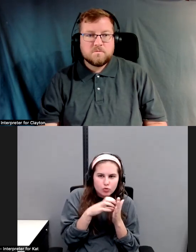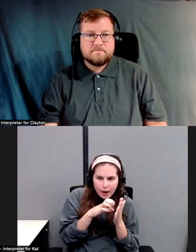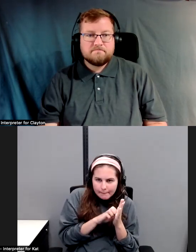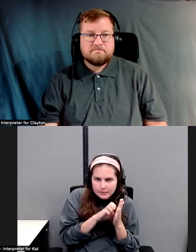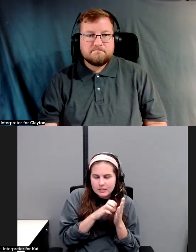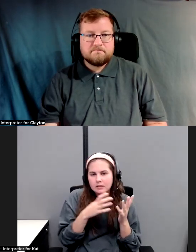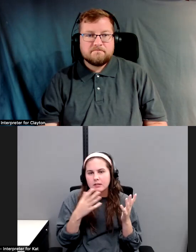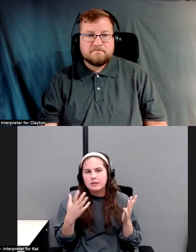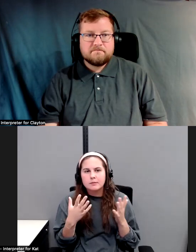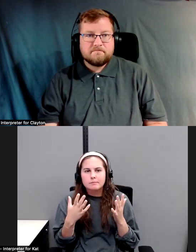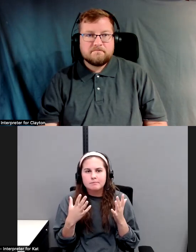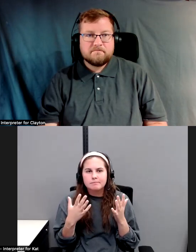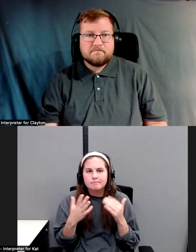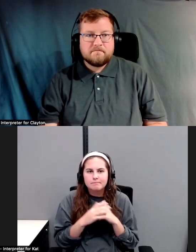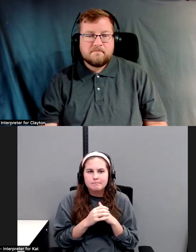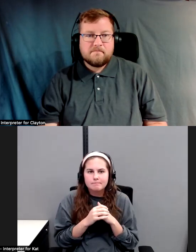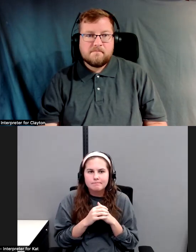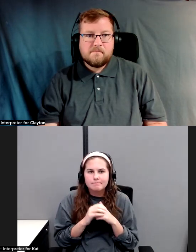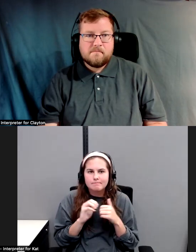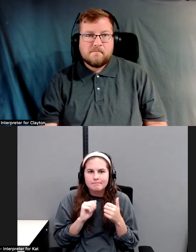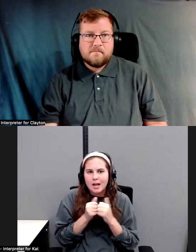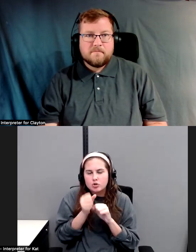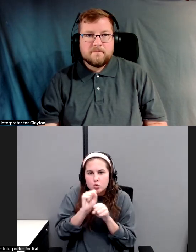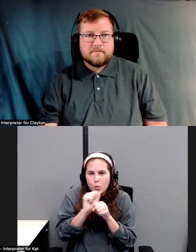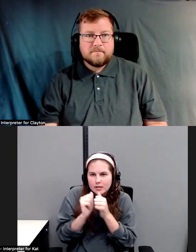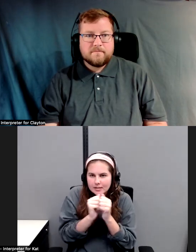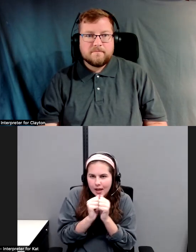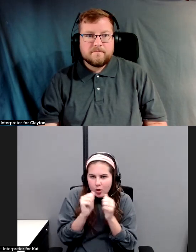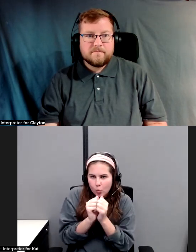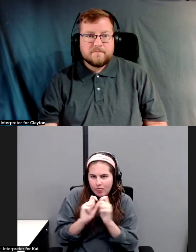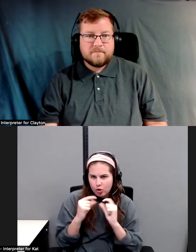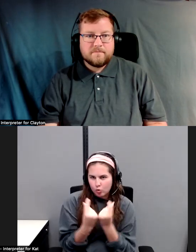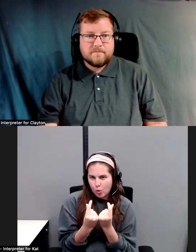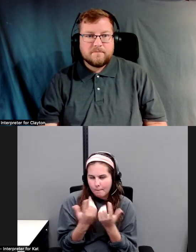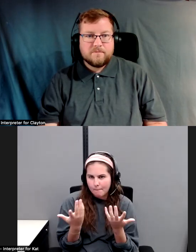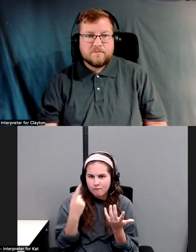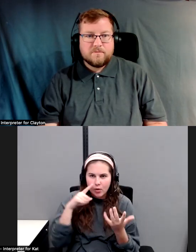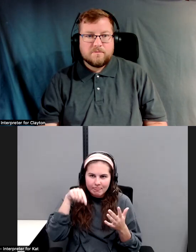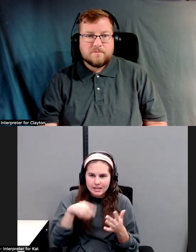scene comes to your part for acting for the movie.